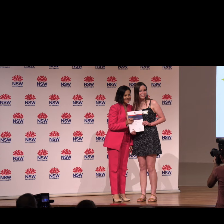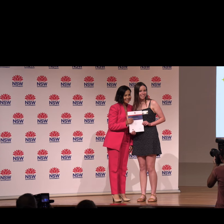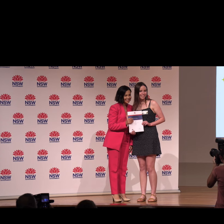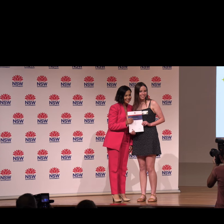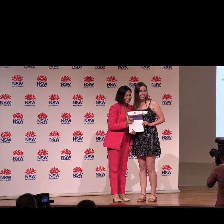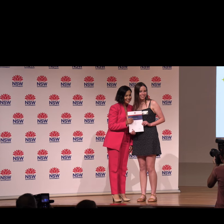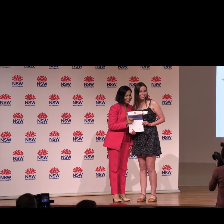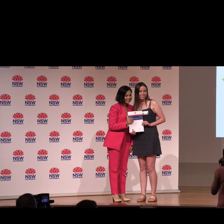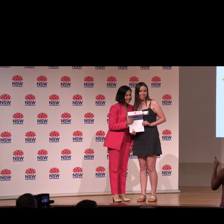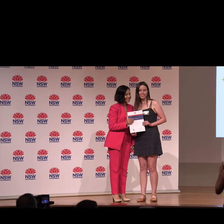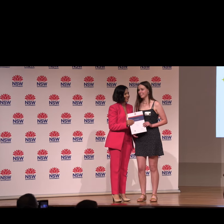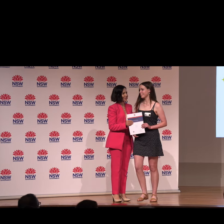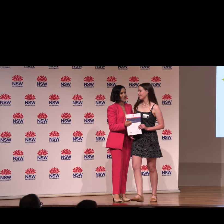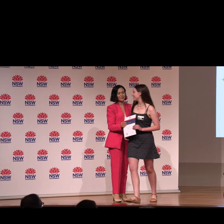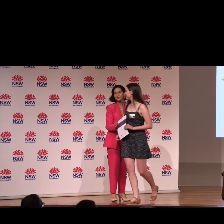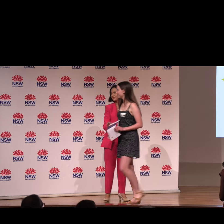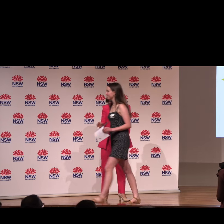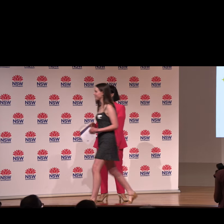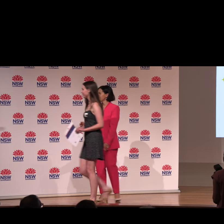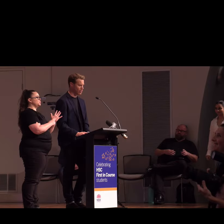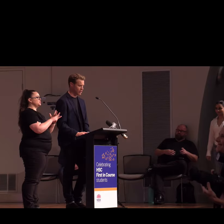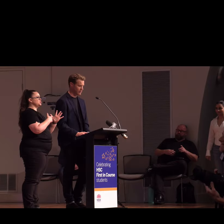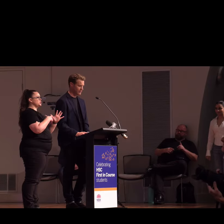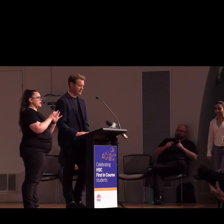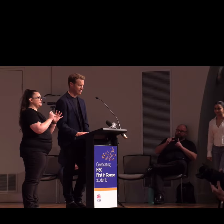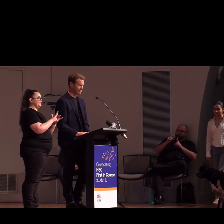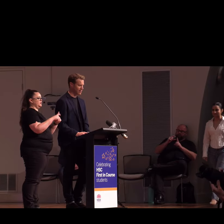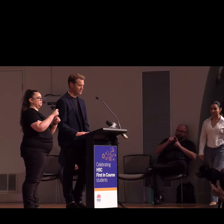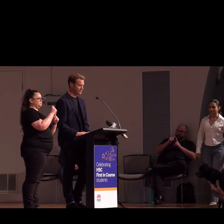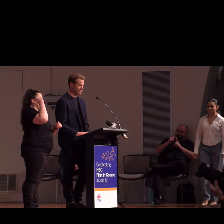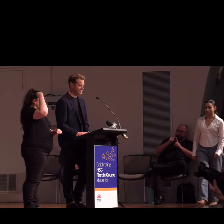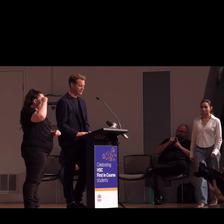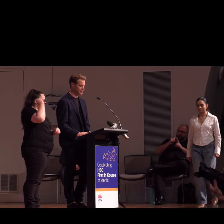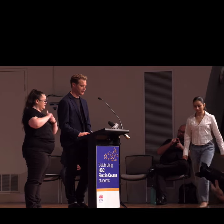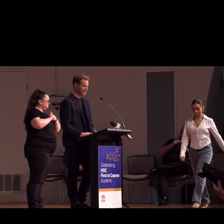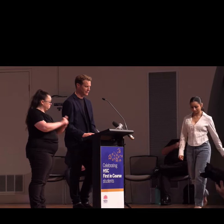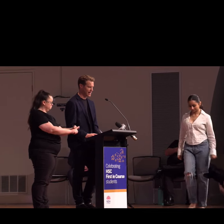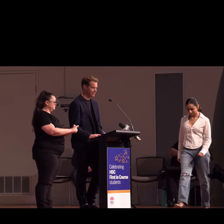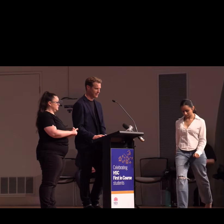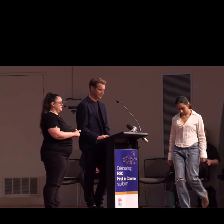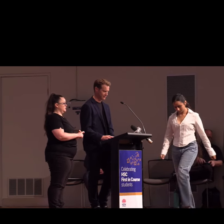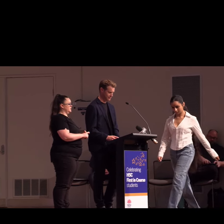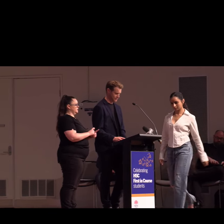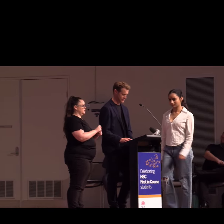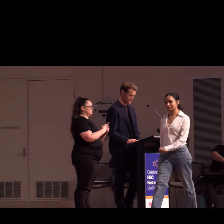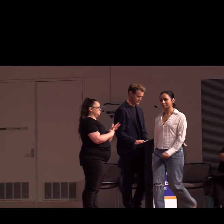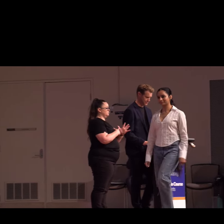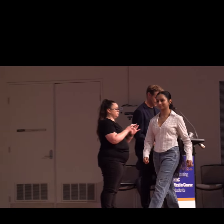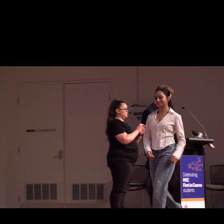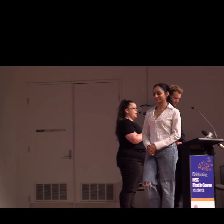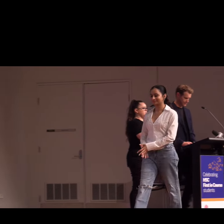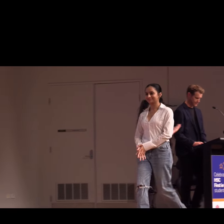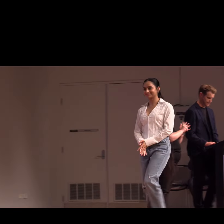In Punjabi Continuers, Prabhjot Kaur, Secondary College of Languages, The Hills Campus.